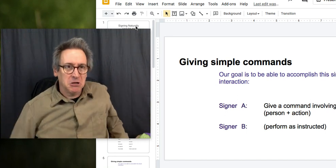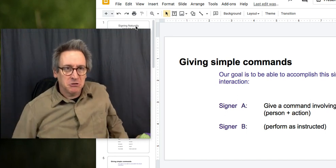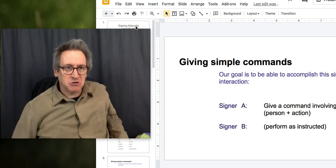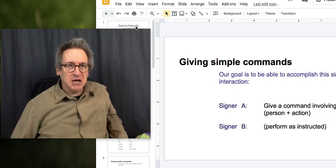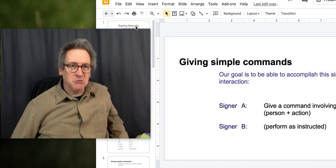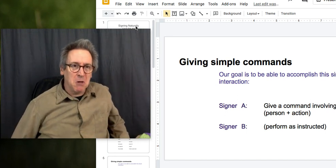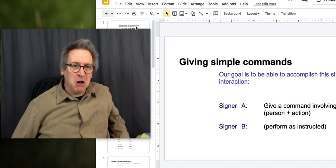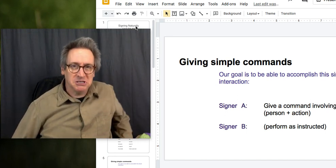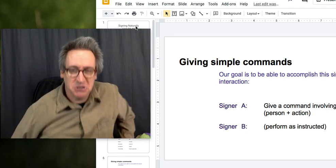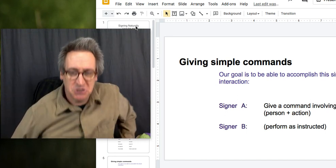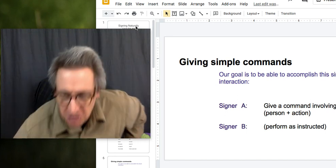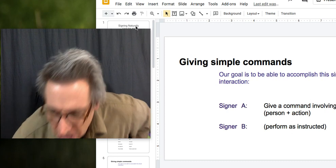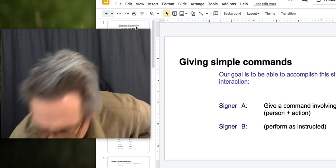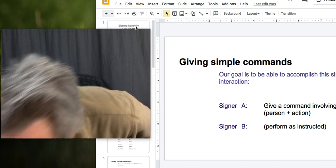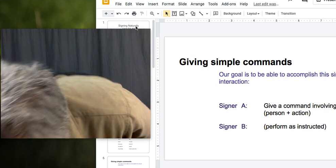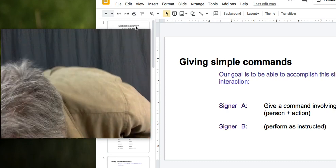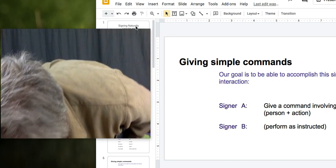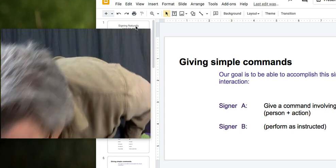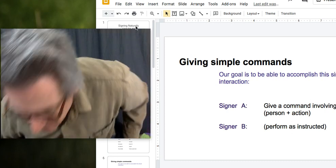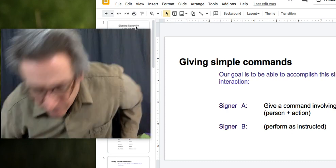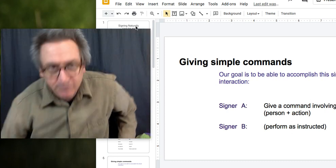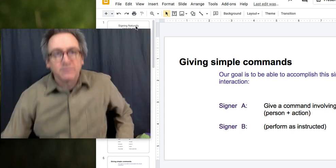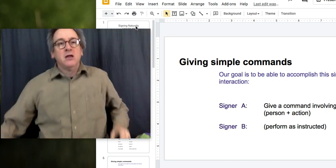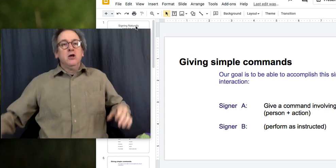the trained monkeys that you are.